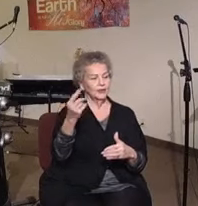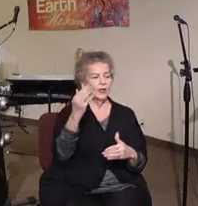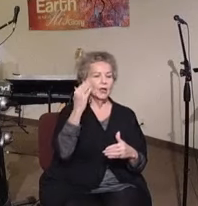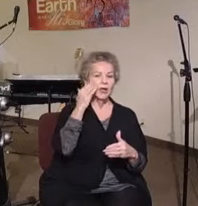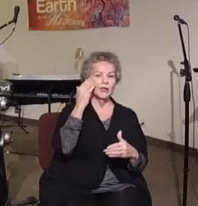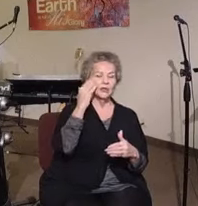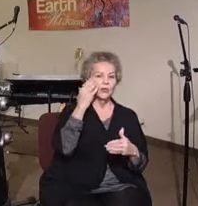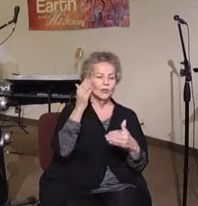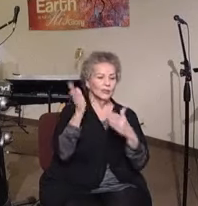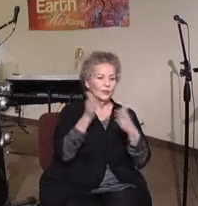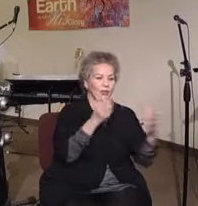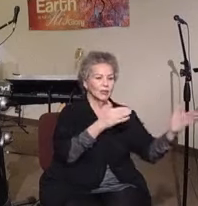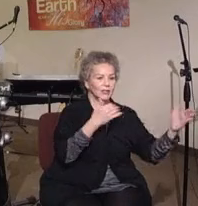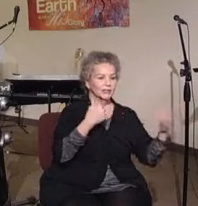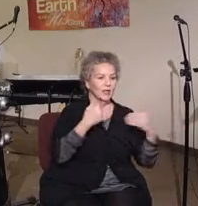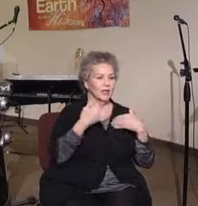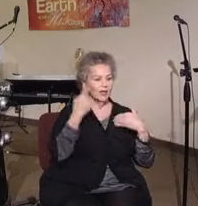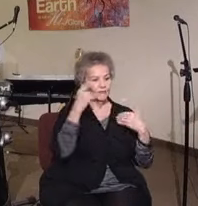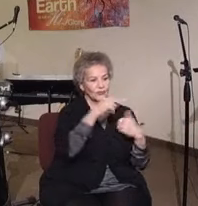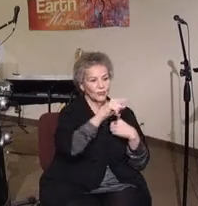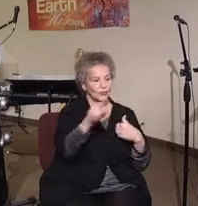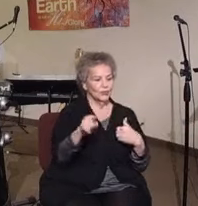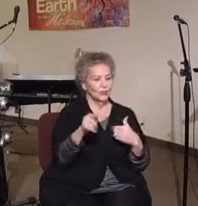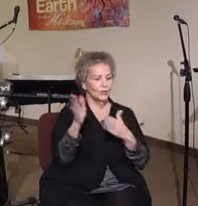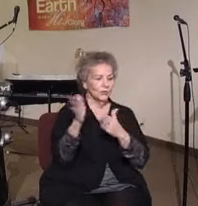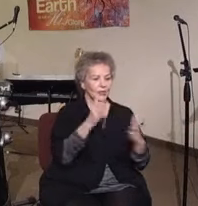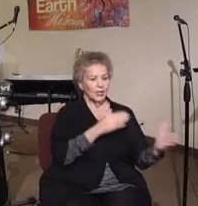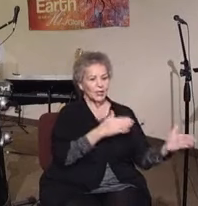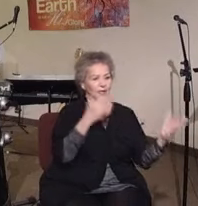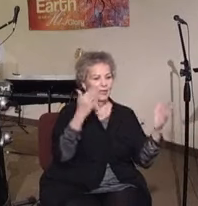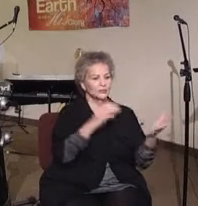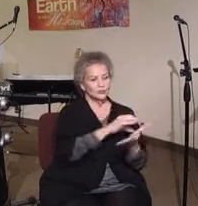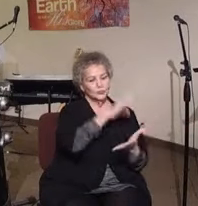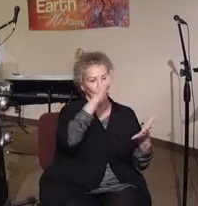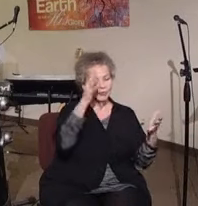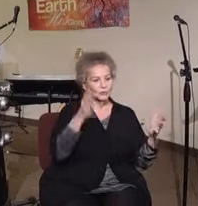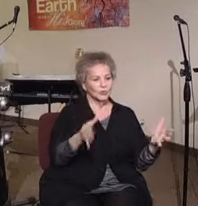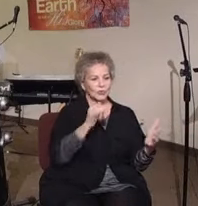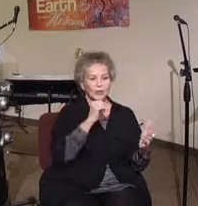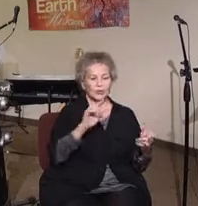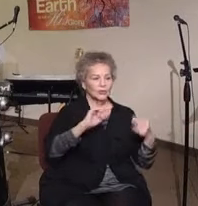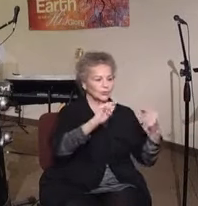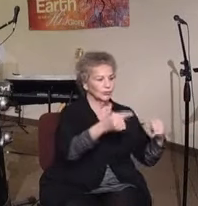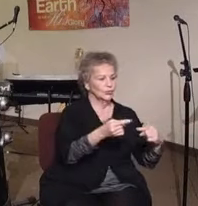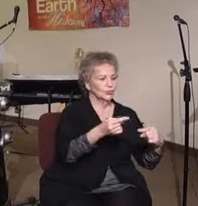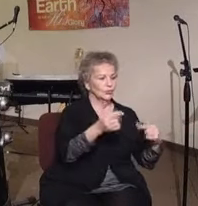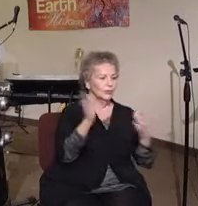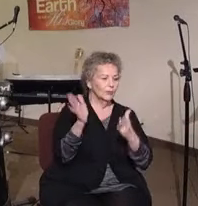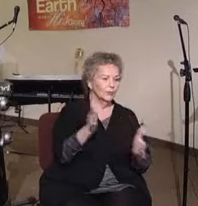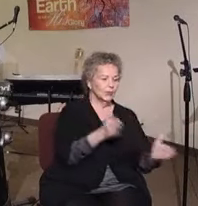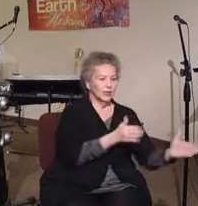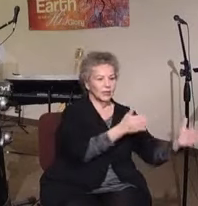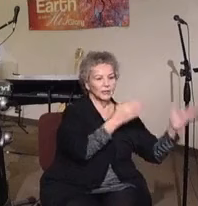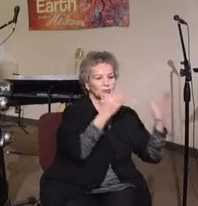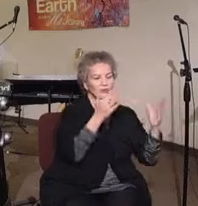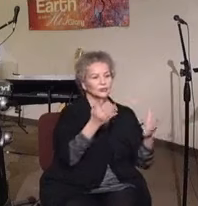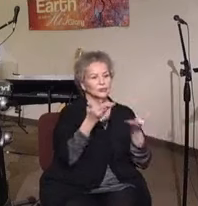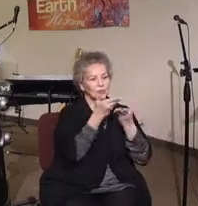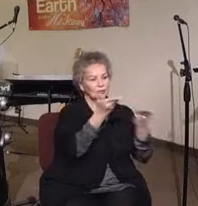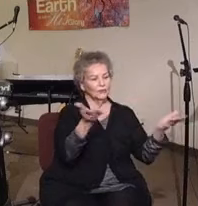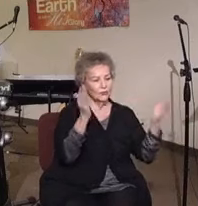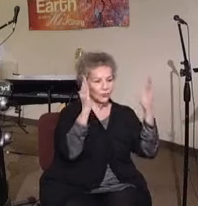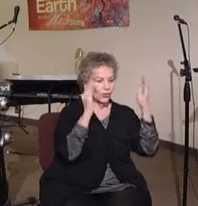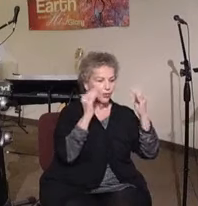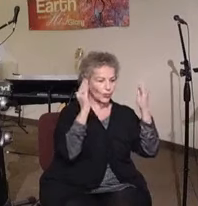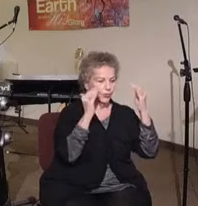the Lord. Plans to prosper you and not to harm you. Plans to give you hope